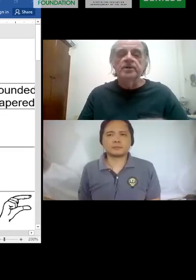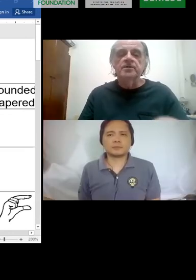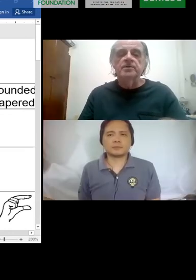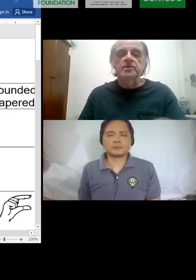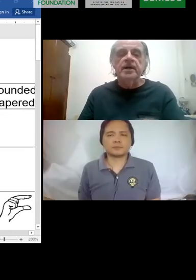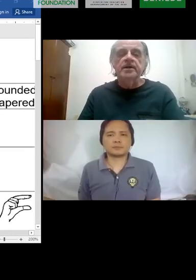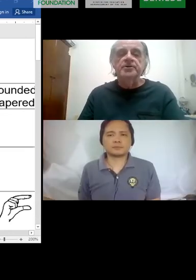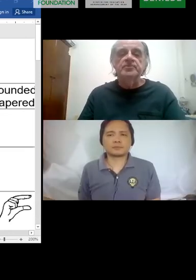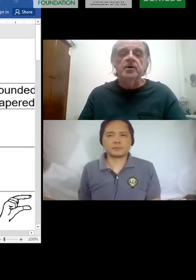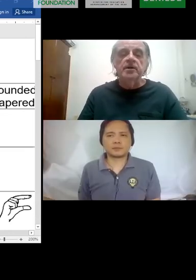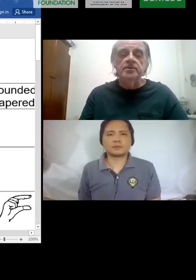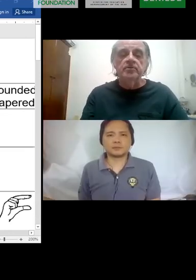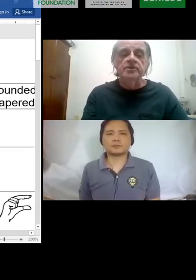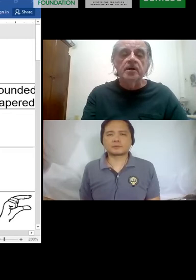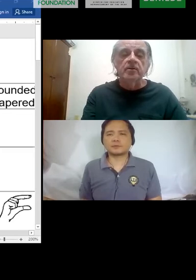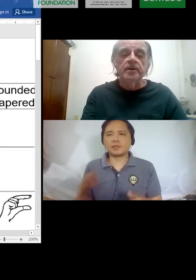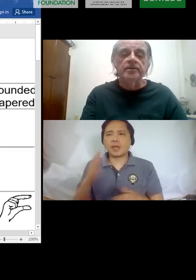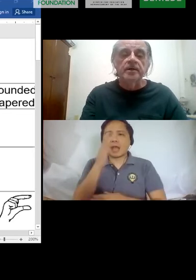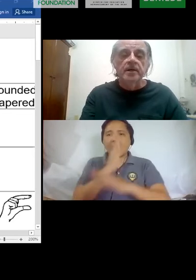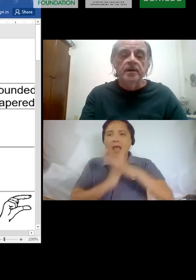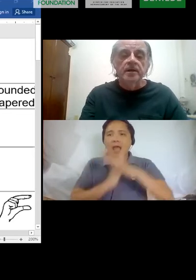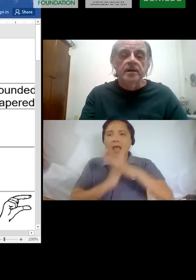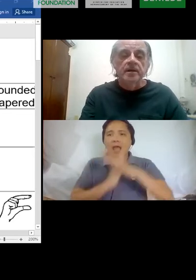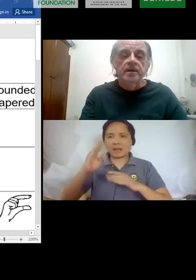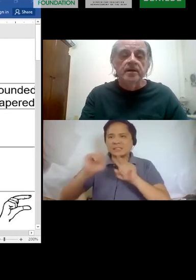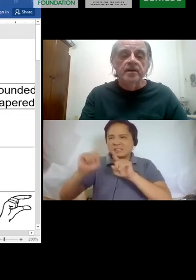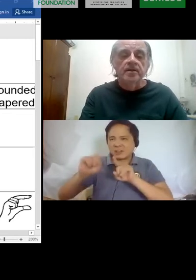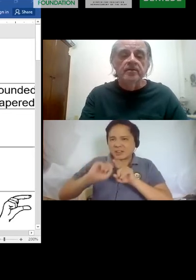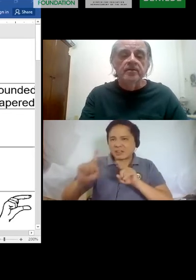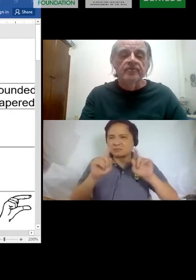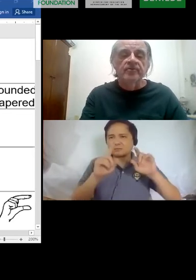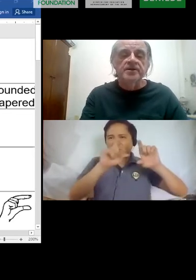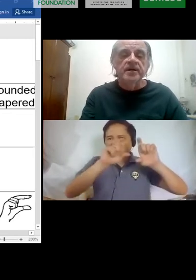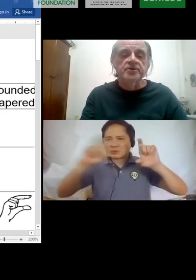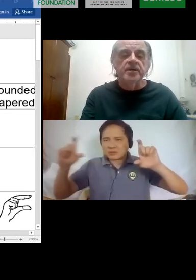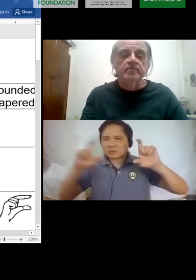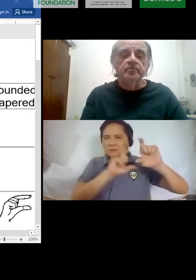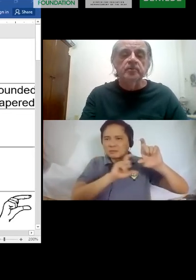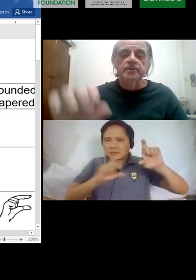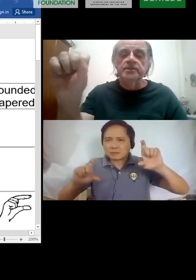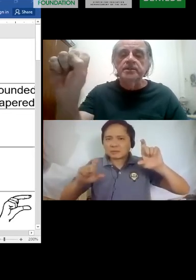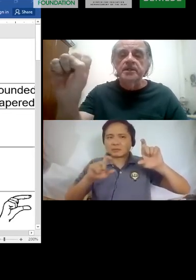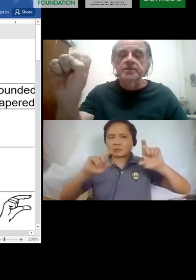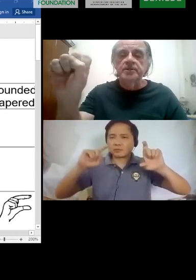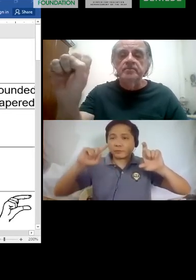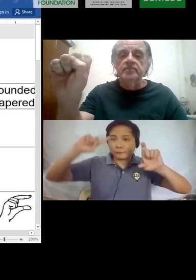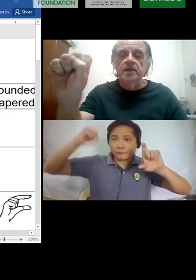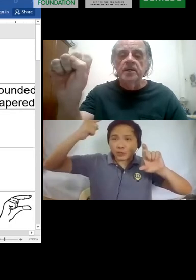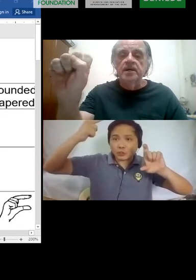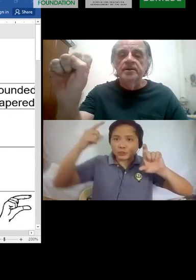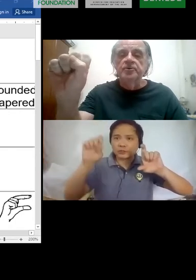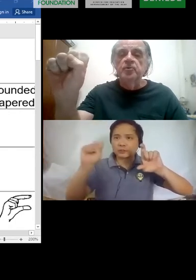so this is the Handshape chart. So you start with the first hand shape, which is this hand